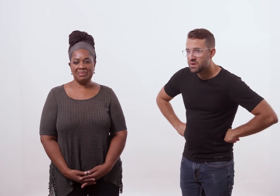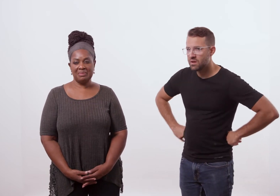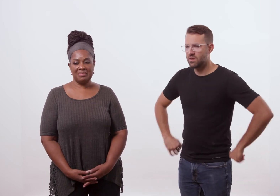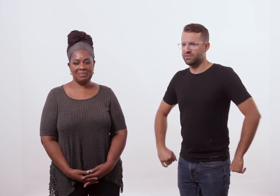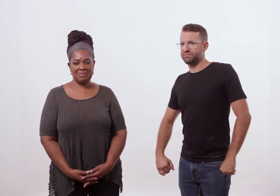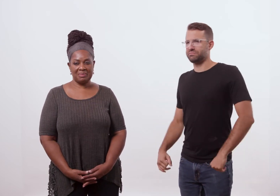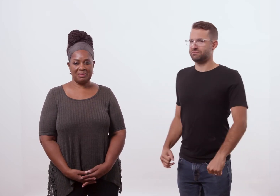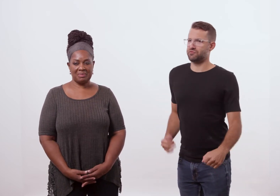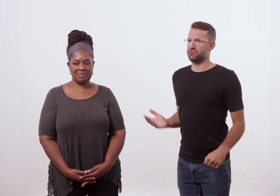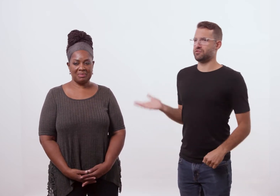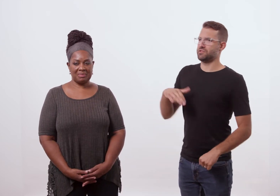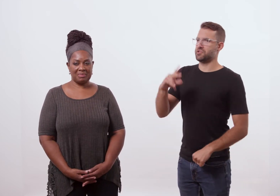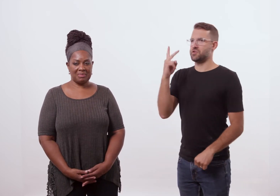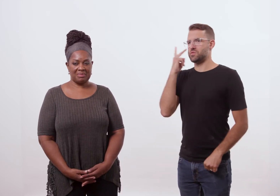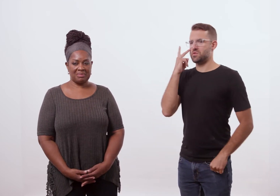this.